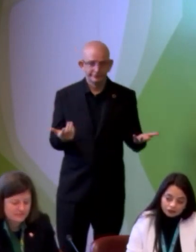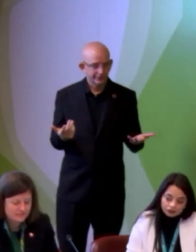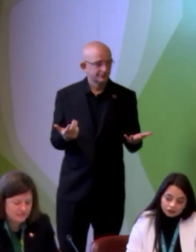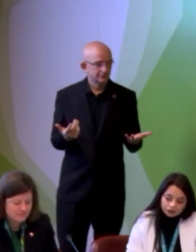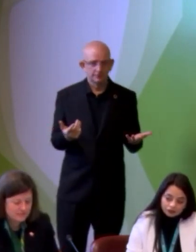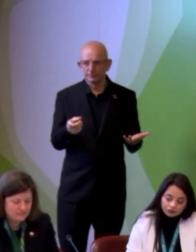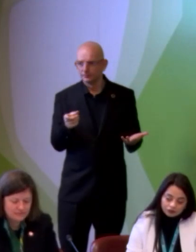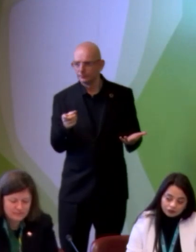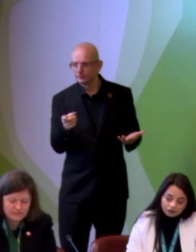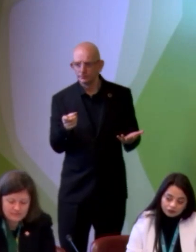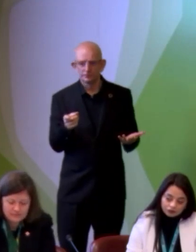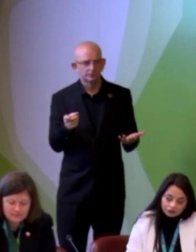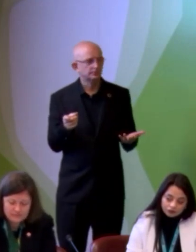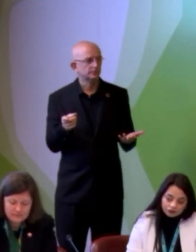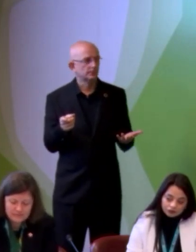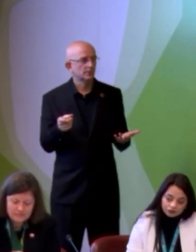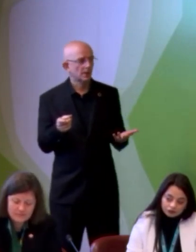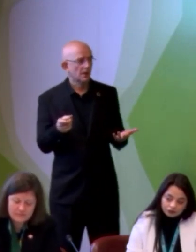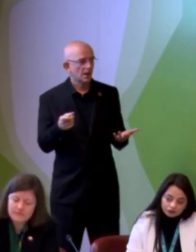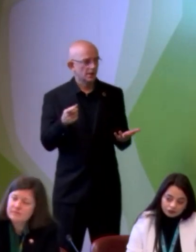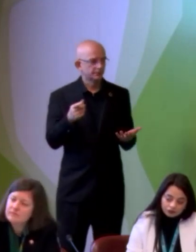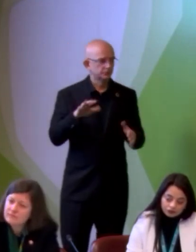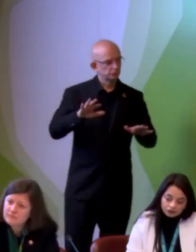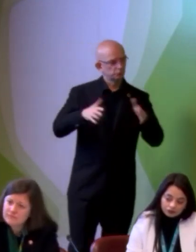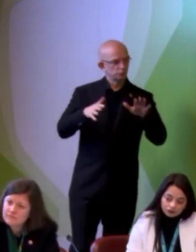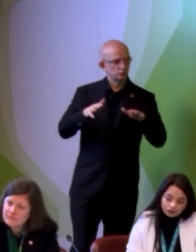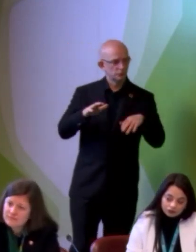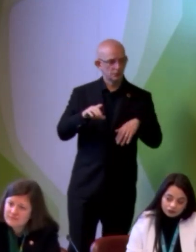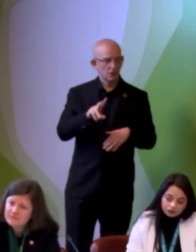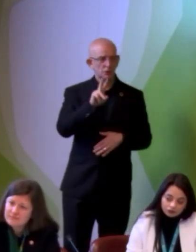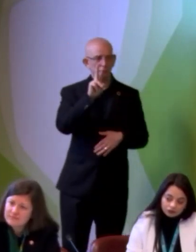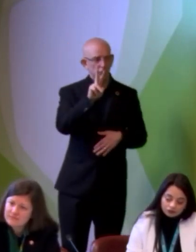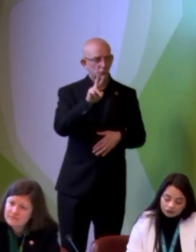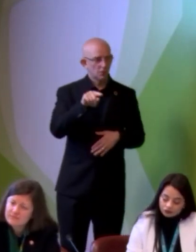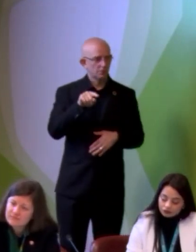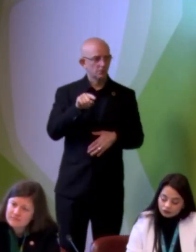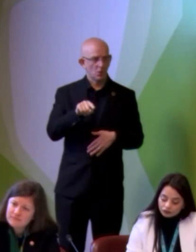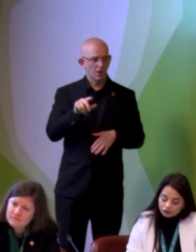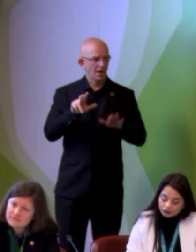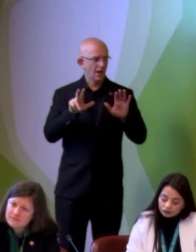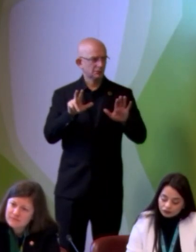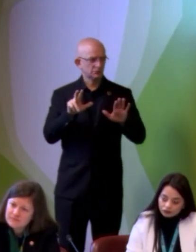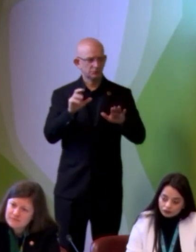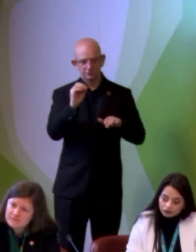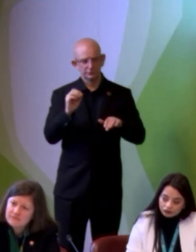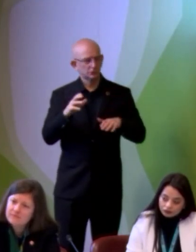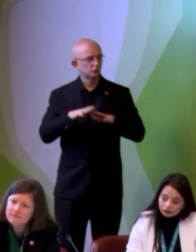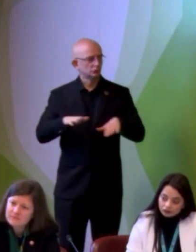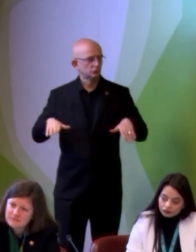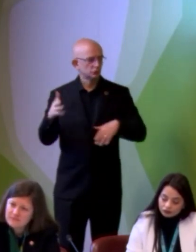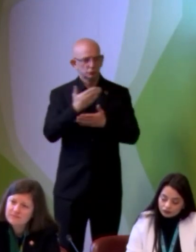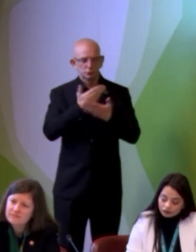2.8 children who are out of school. And out of this 2.8, 2/3 are girls